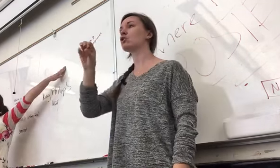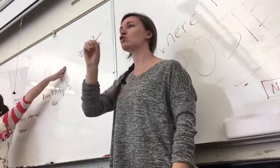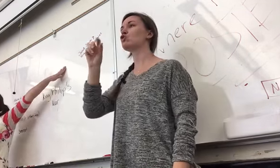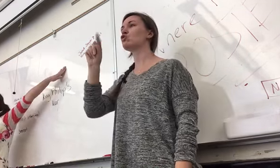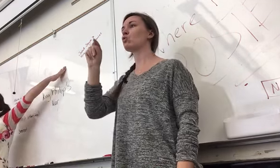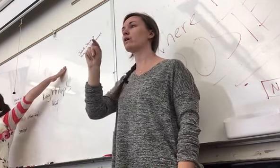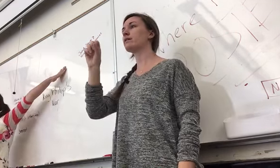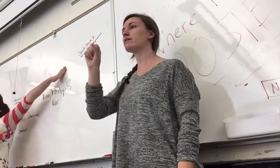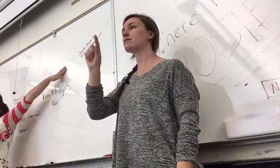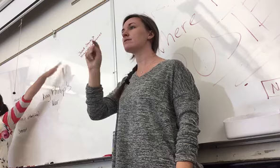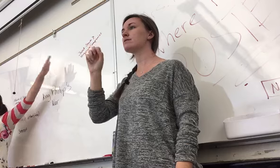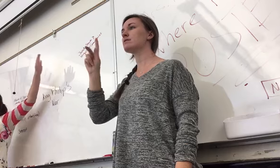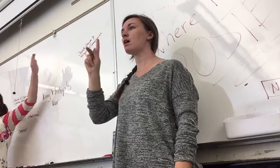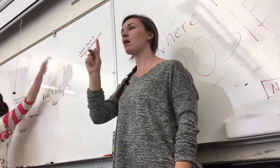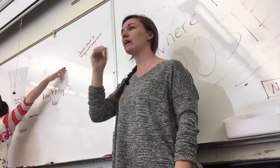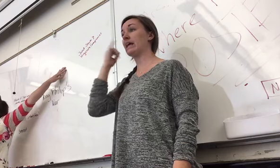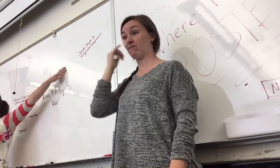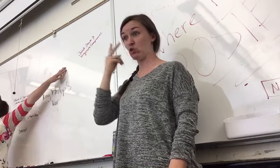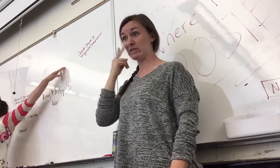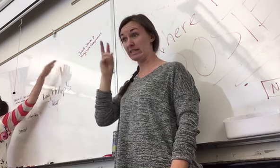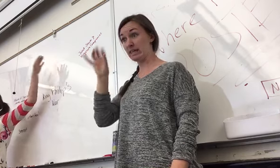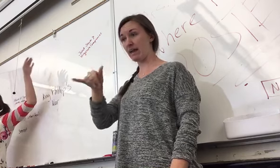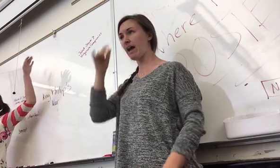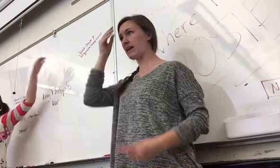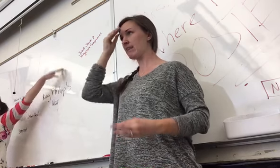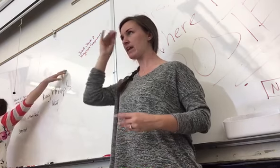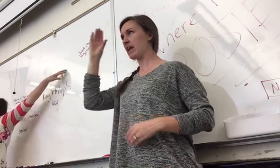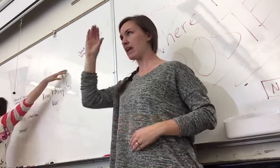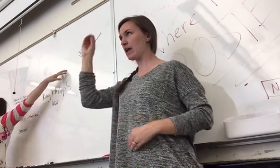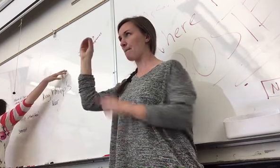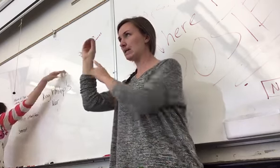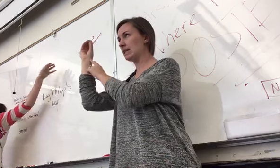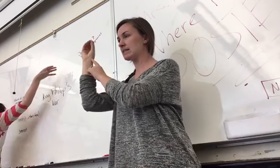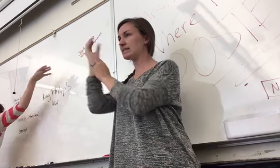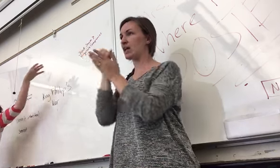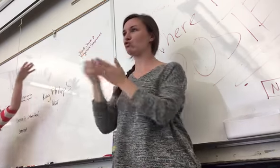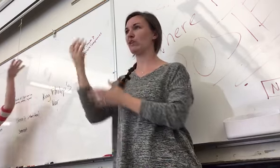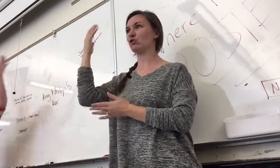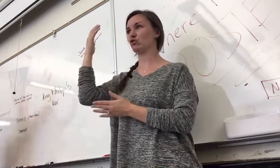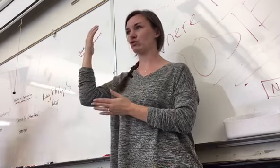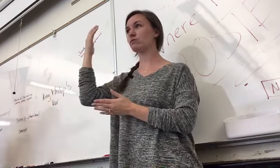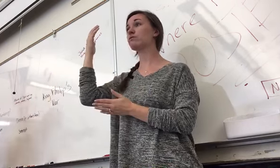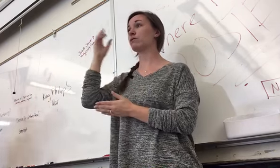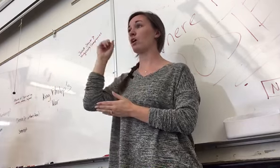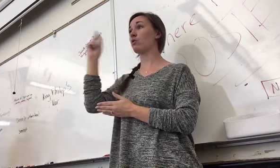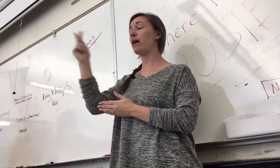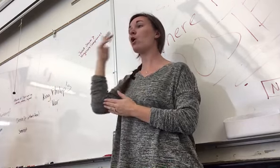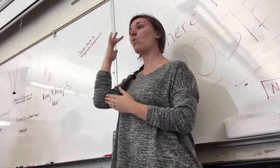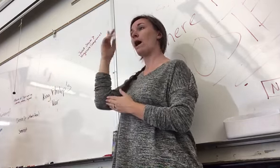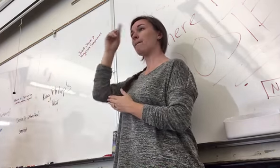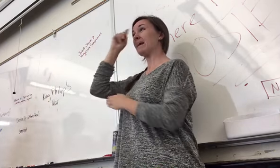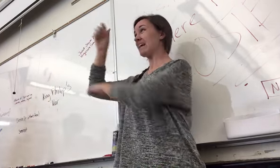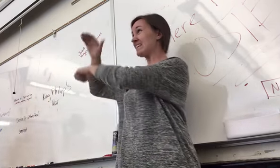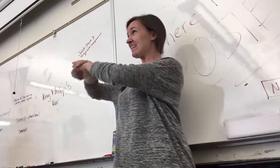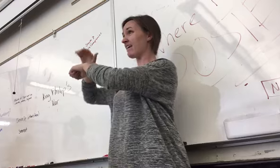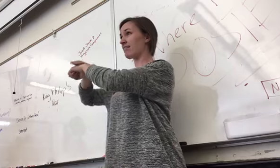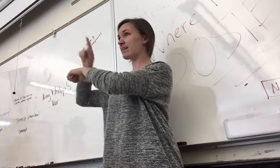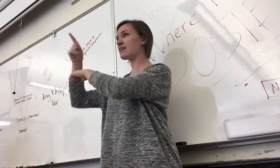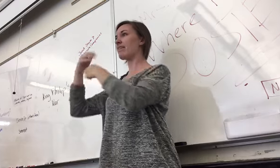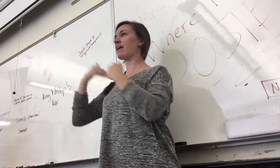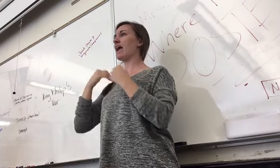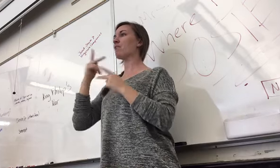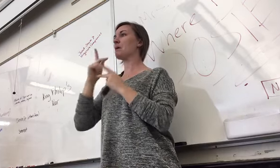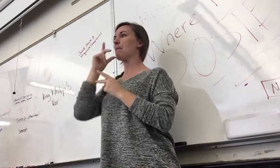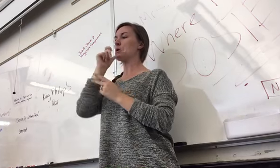When you think joint stock, think companies and richness. They're going to be investors in England that are going to